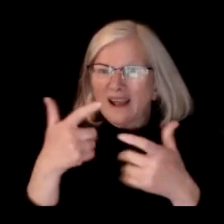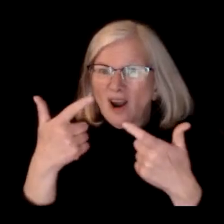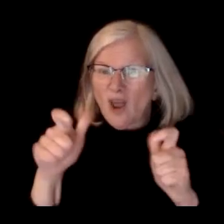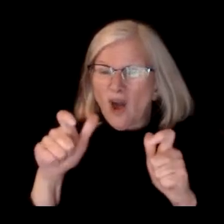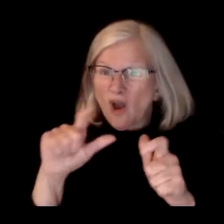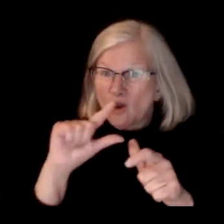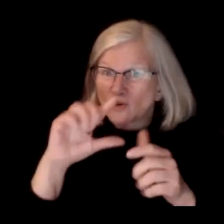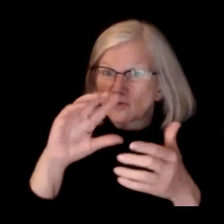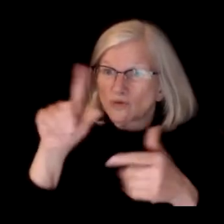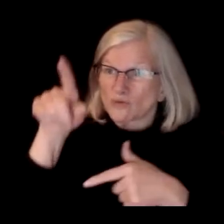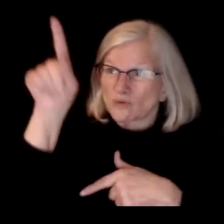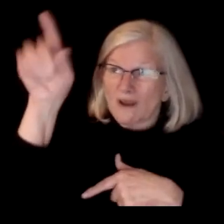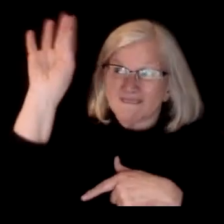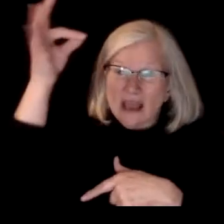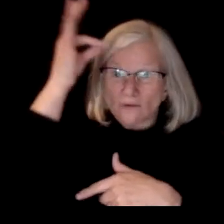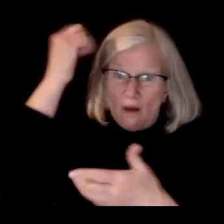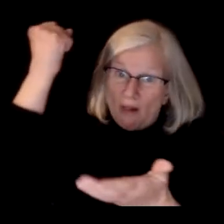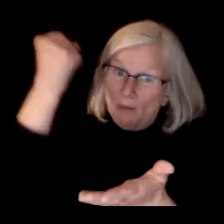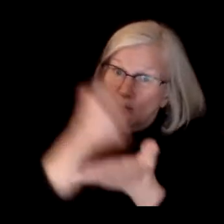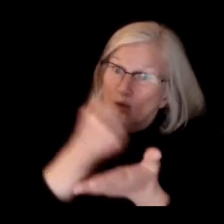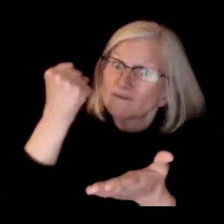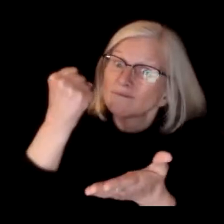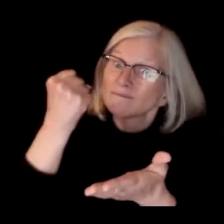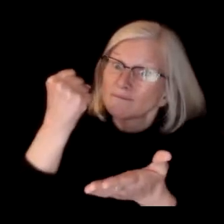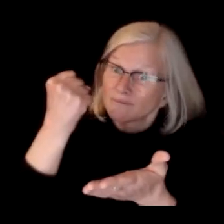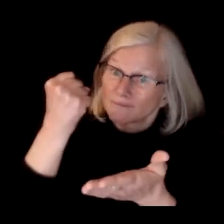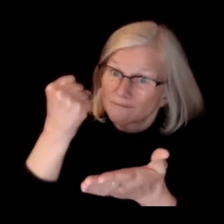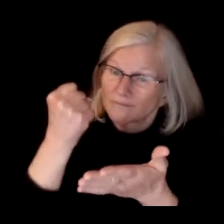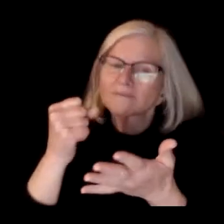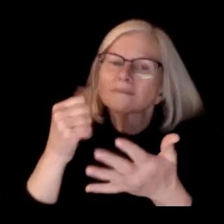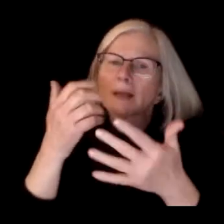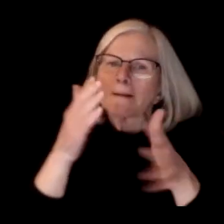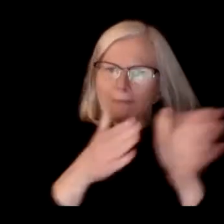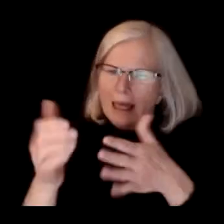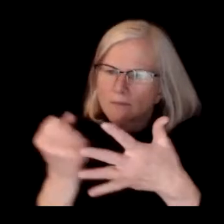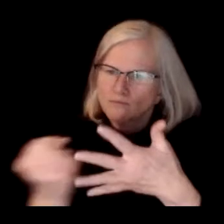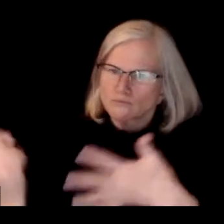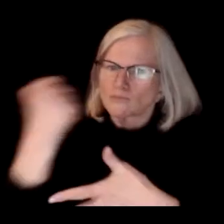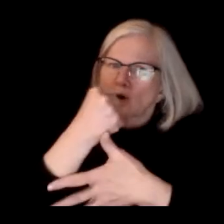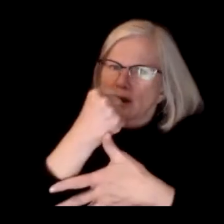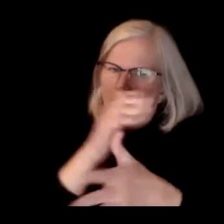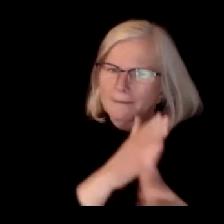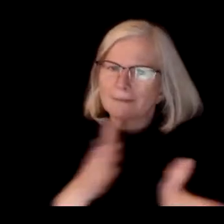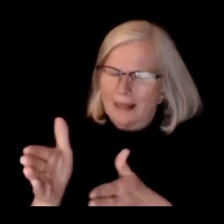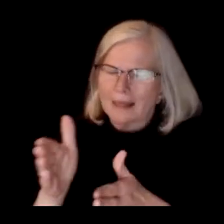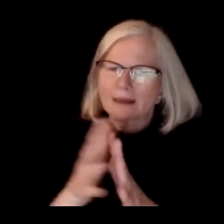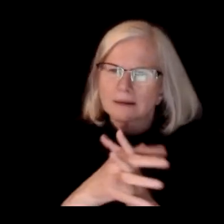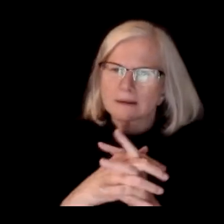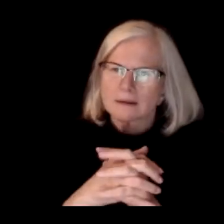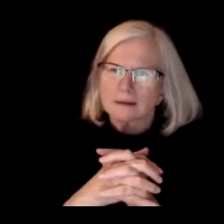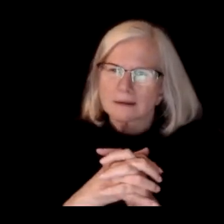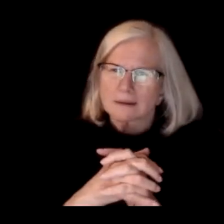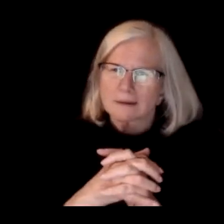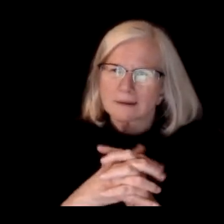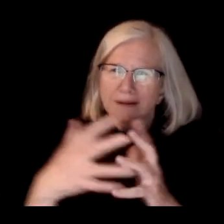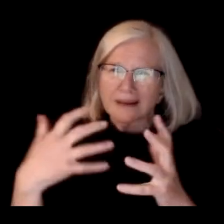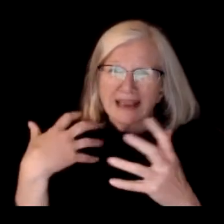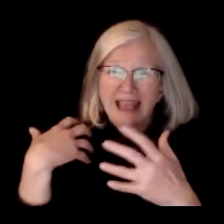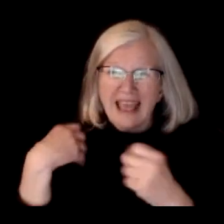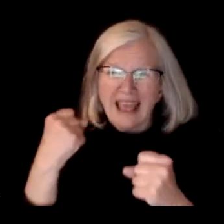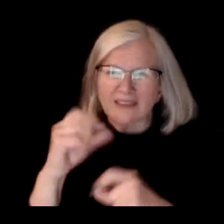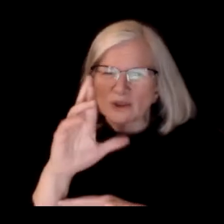kind of elevated in priority, which again we think from a health risk perspective makes a lot of sense. But figuring out